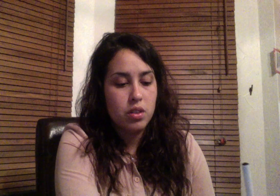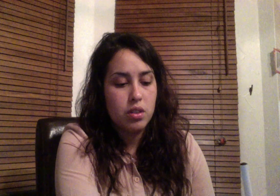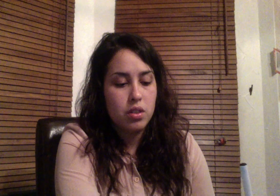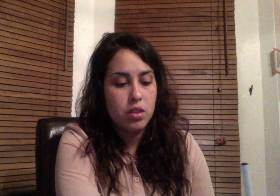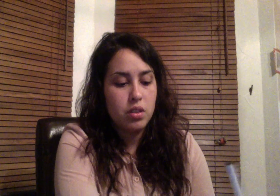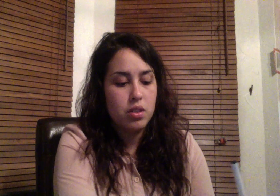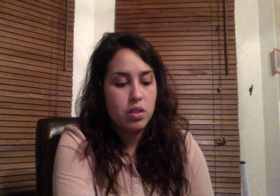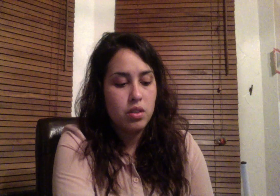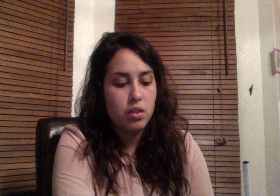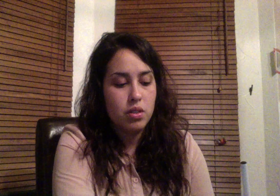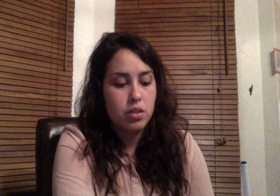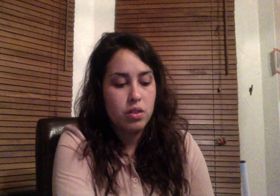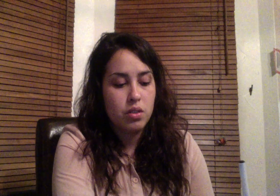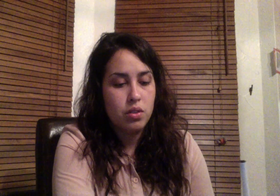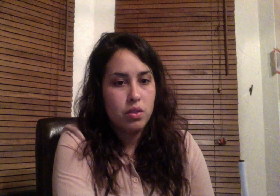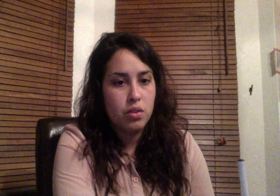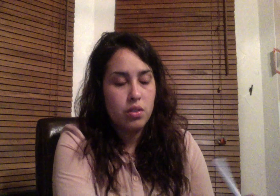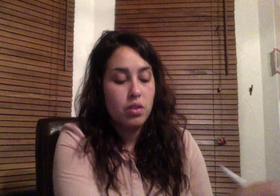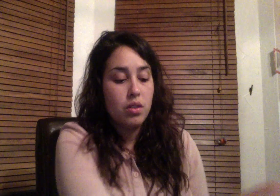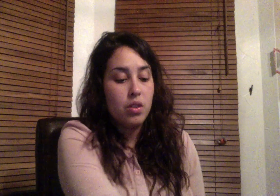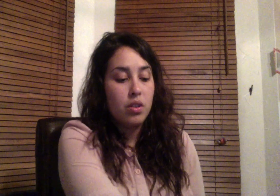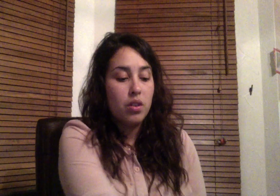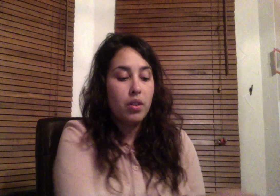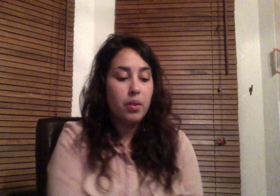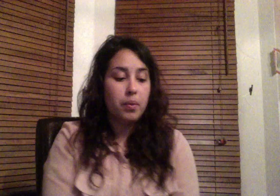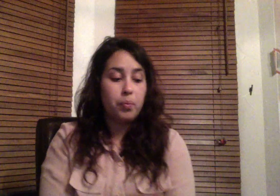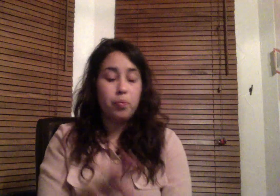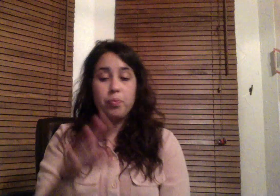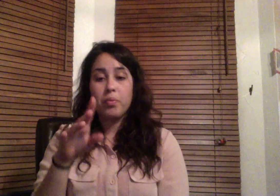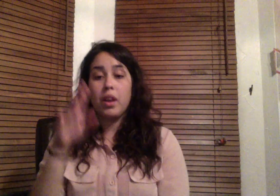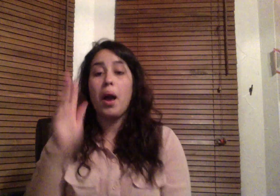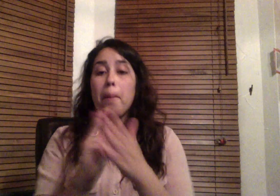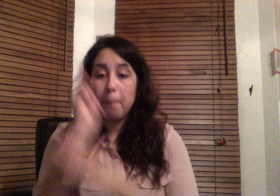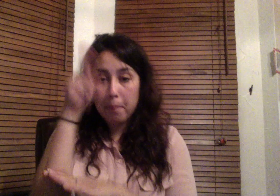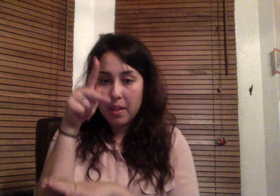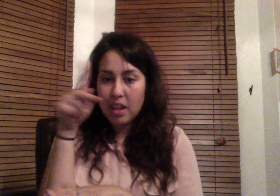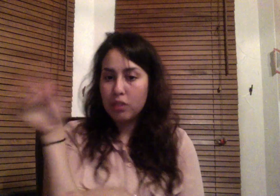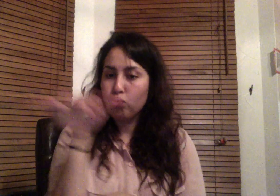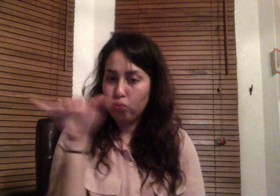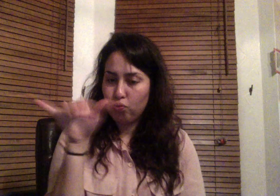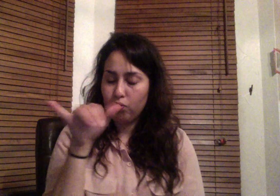stomata.